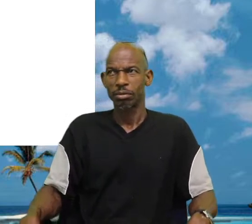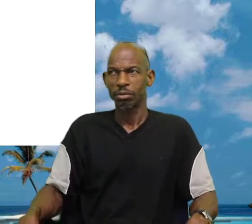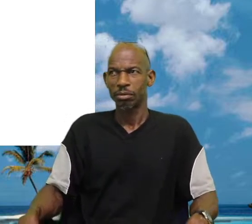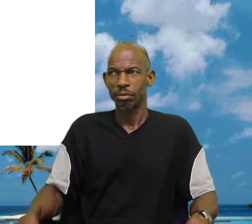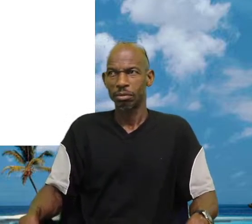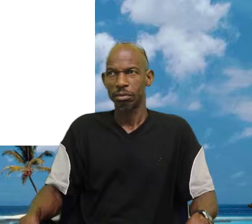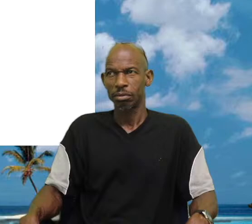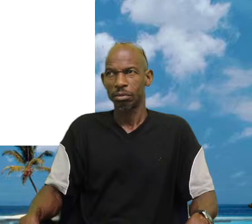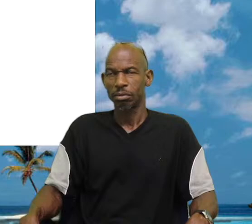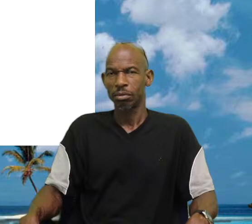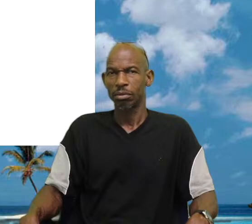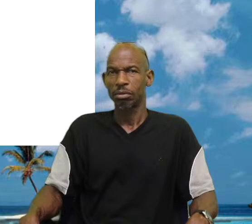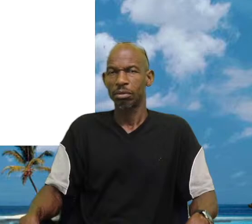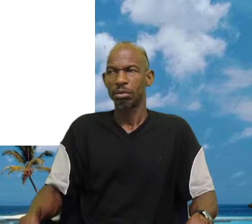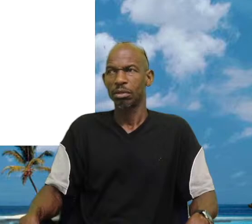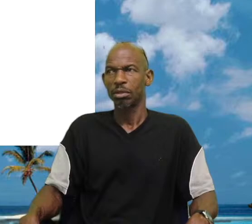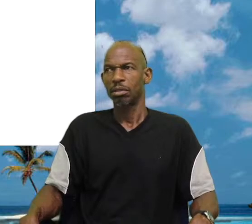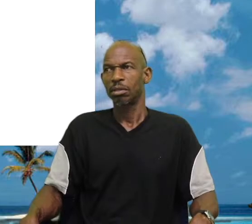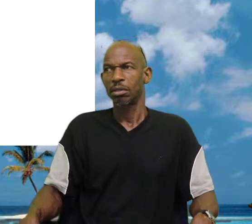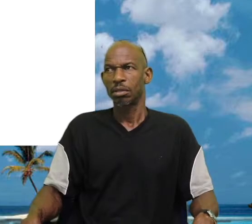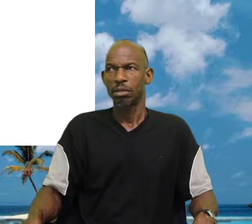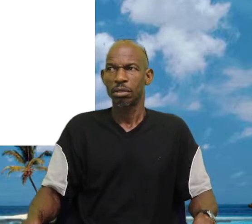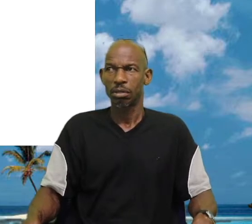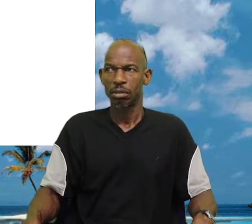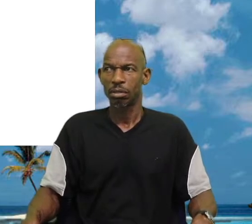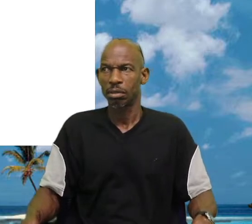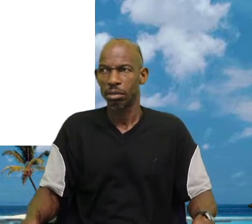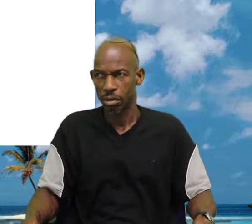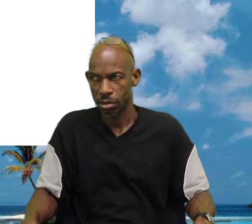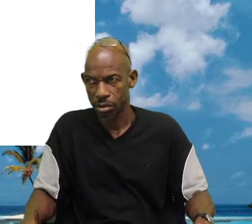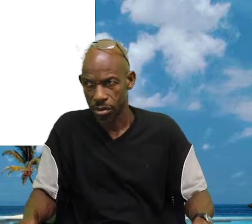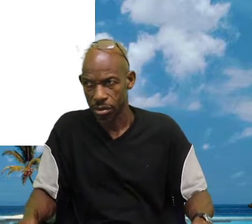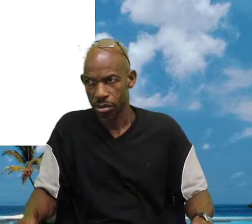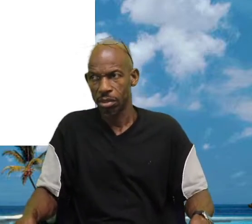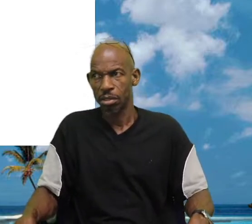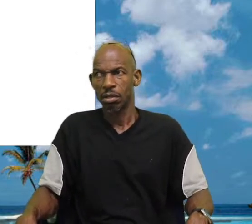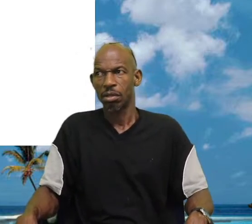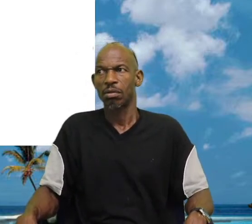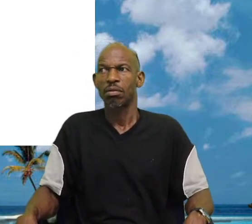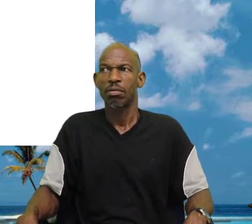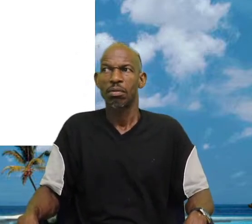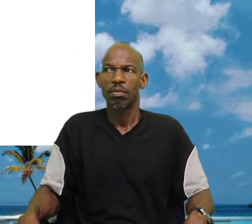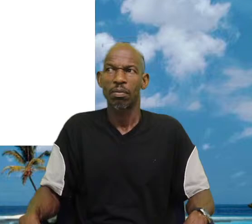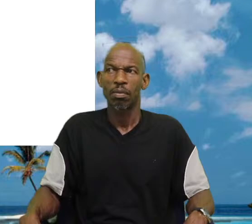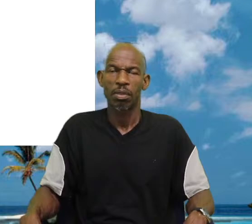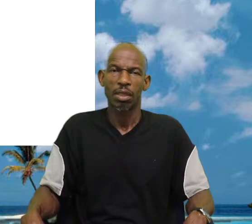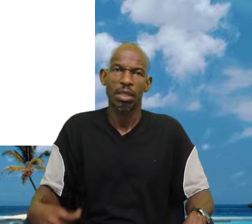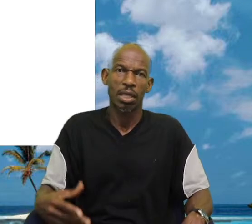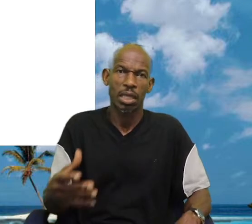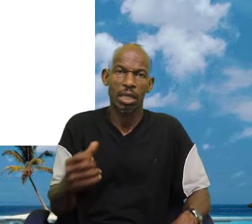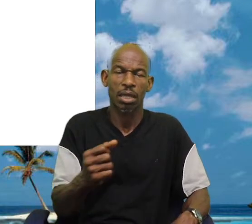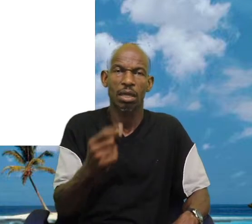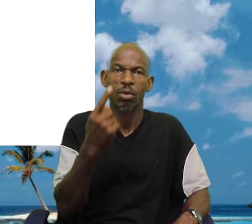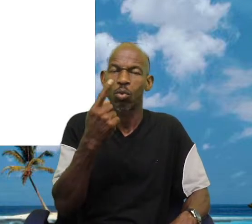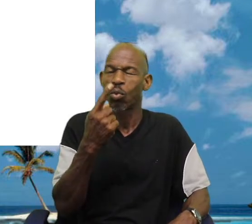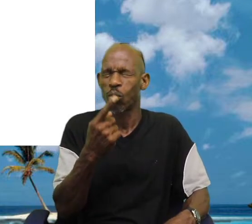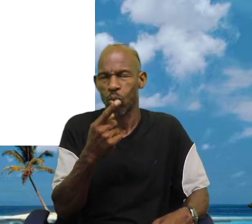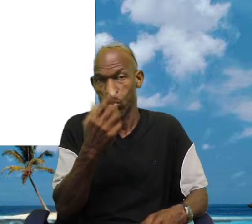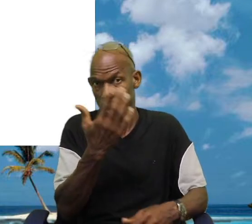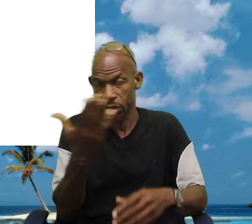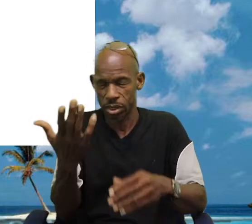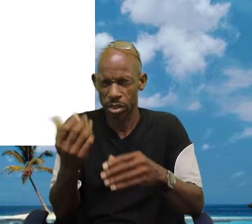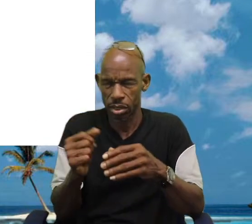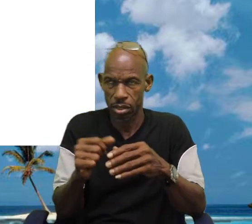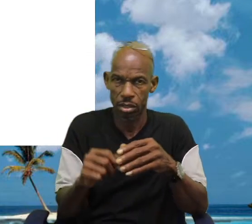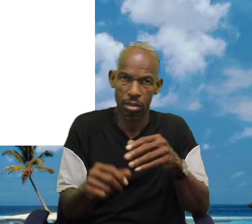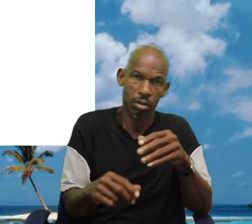one noun. So I want you to, if it's a picture, get one noun. Get one noun. And I